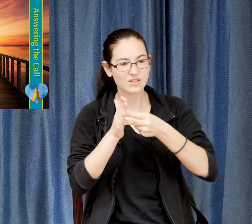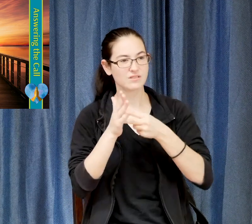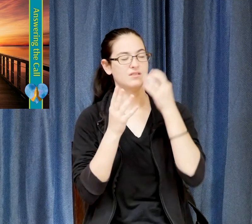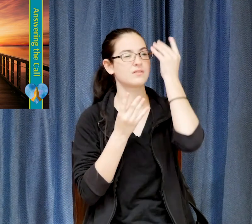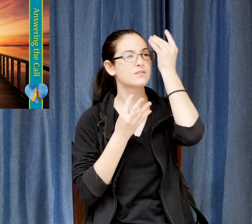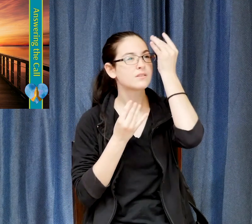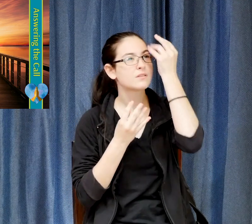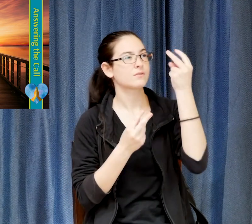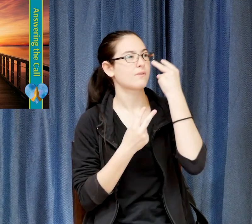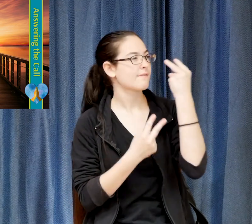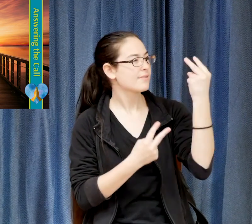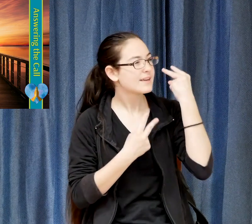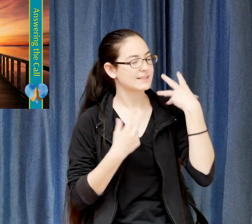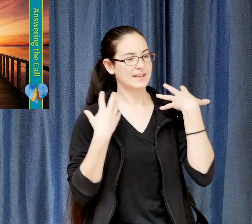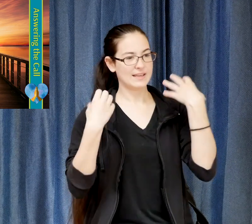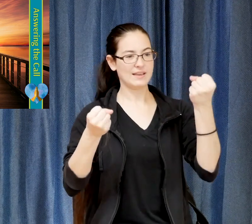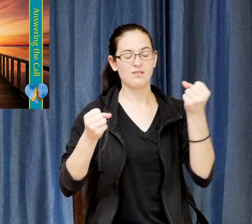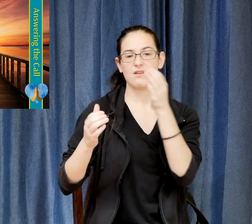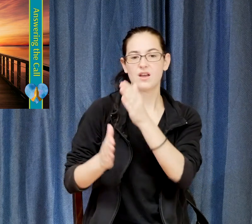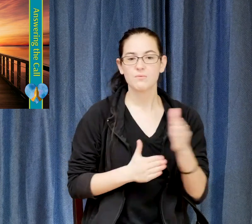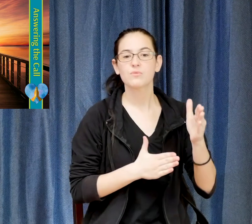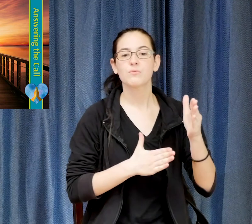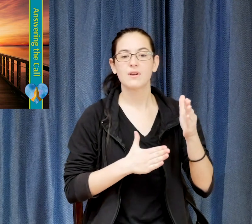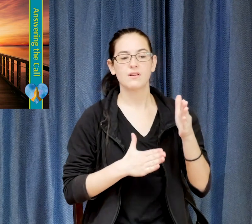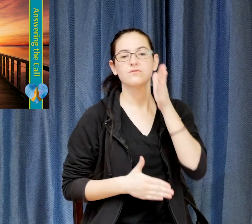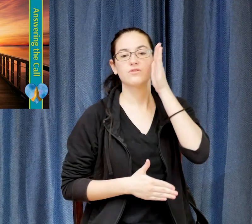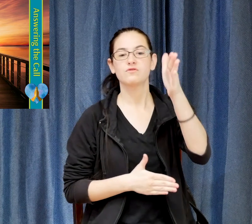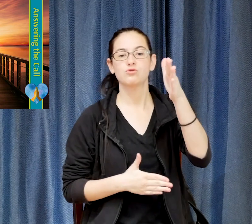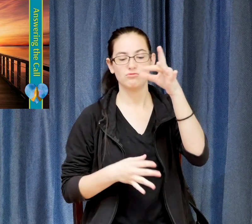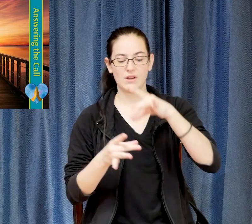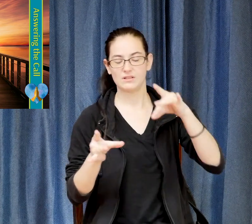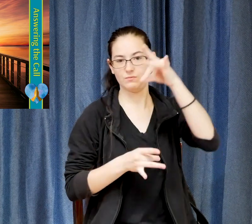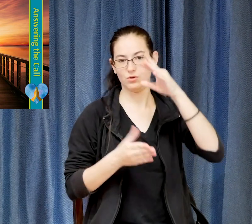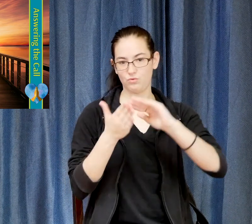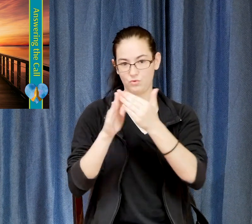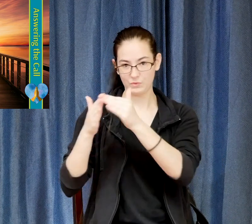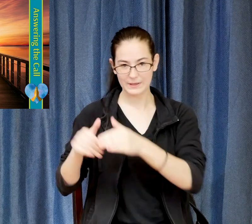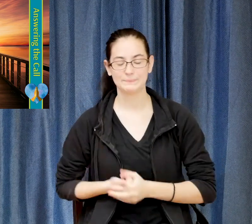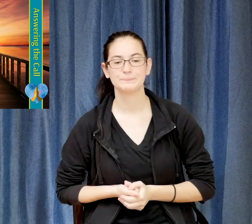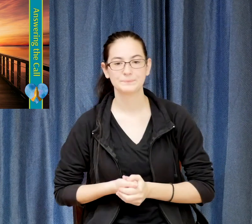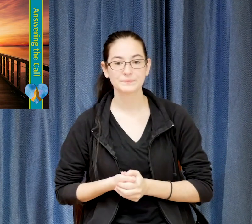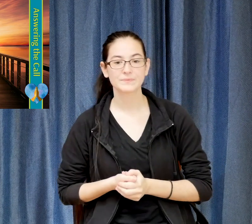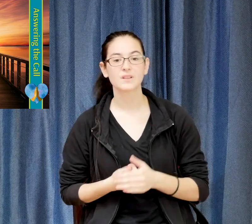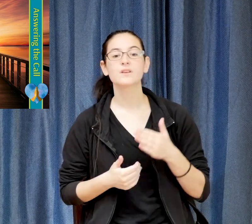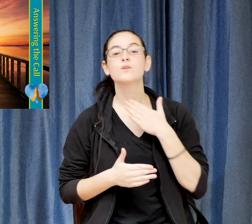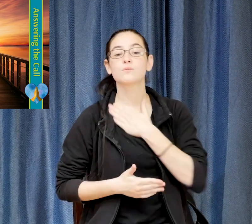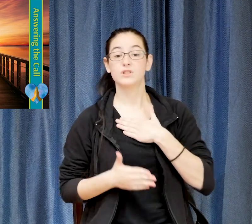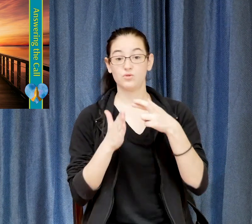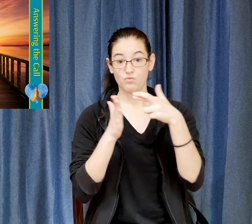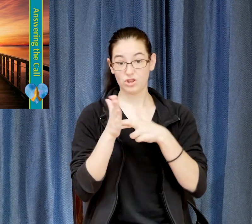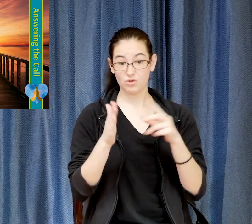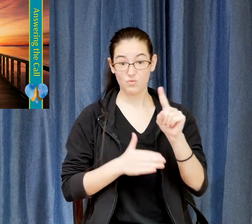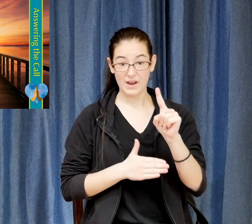reflect, heal, and prepare for our way forward as a spiritual community. Please register at